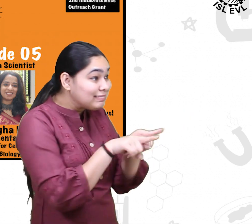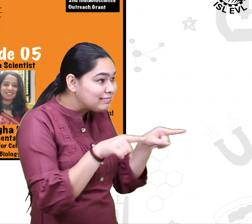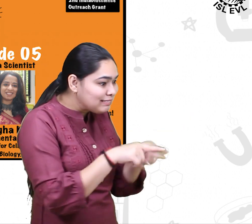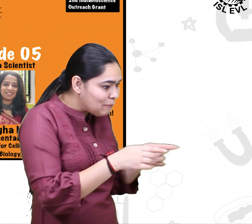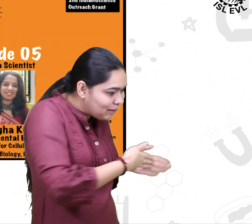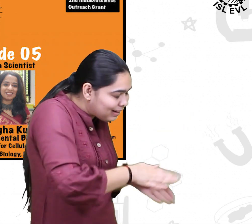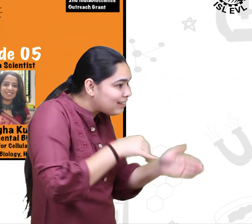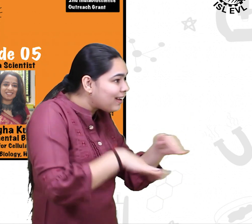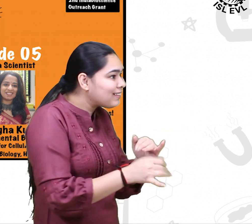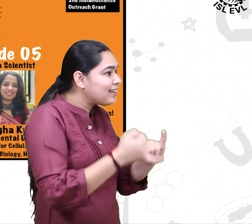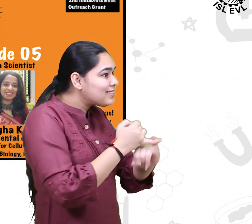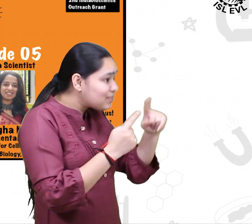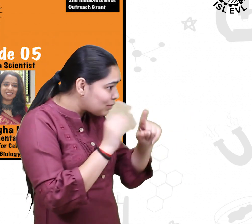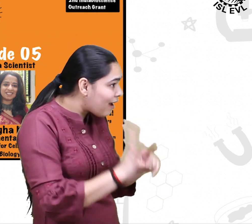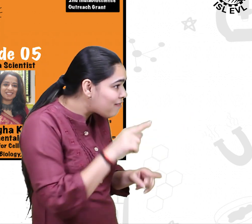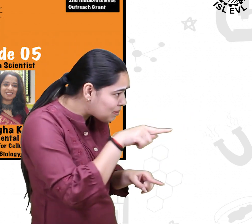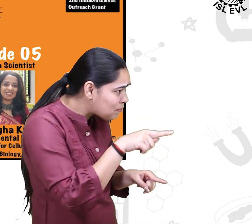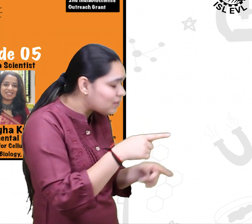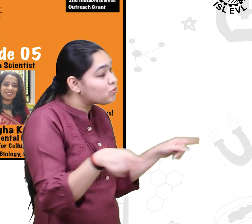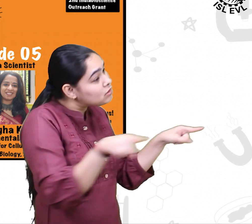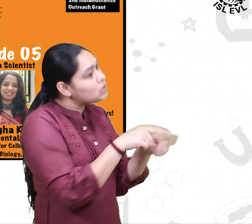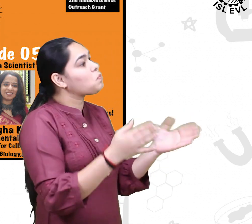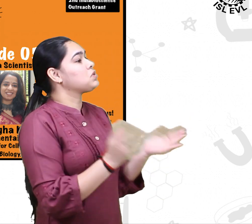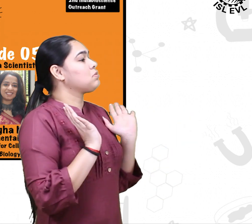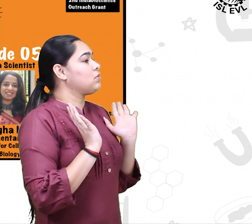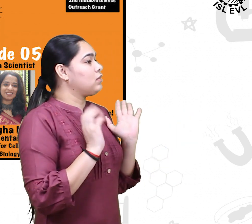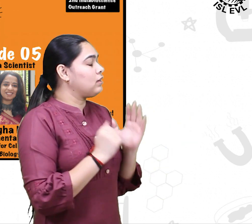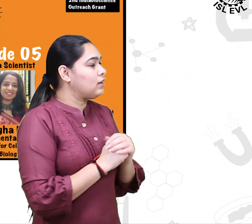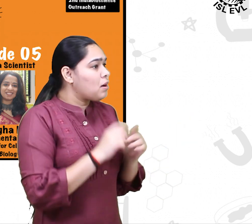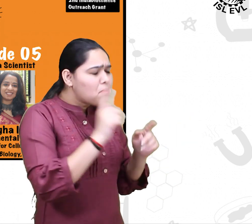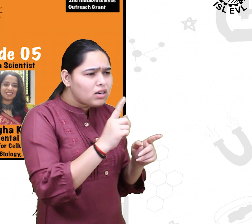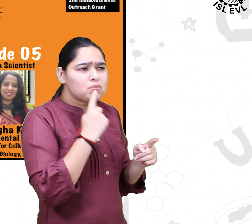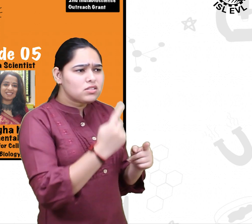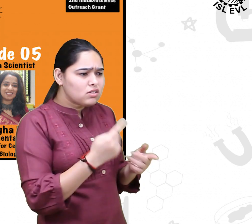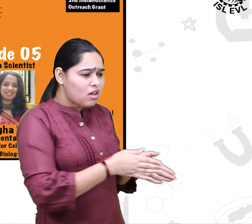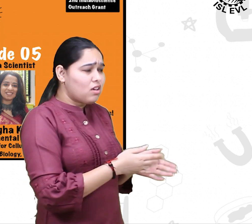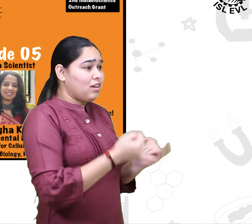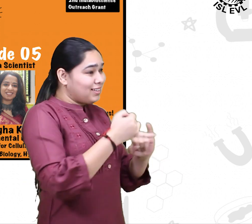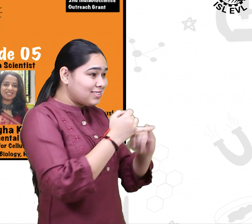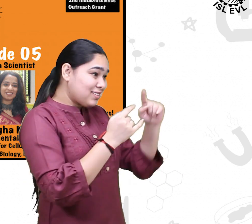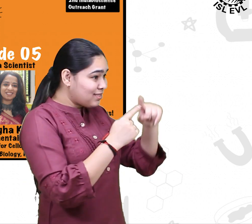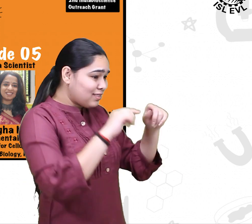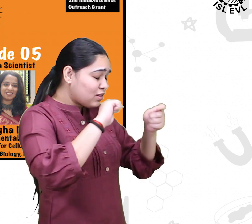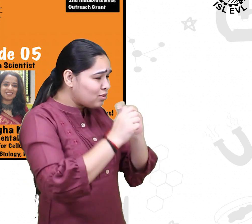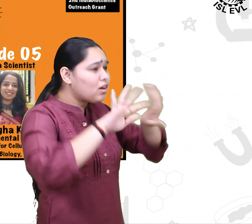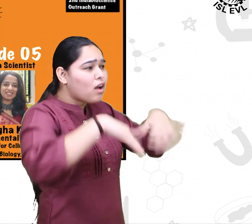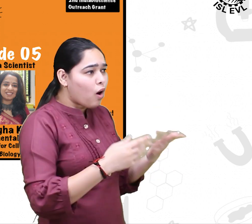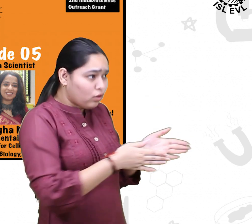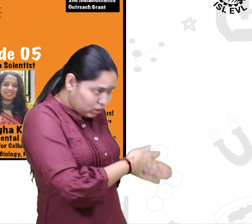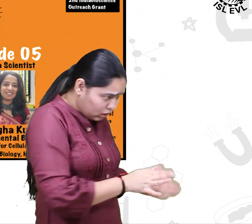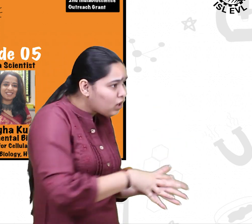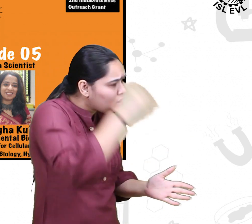something like Sachin Tendulkar of your field. Okay. So you don't have to be doing cricket to be Sachin Tendulkar. You